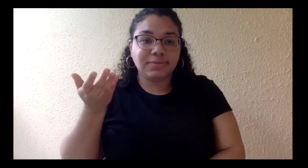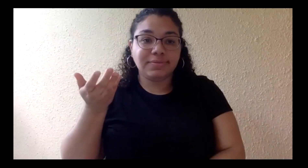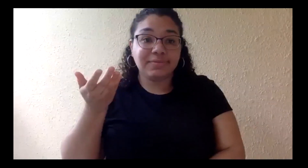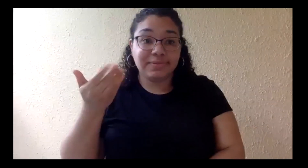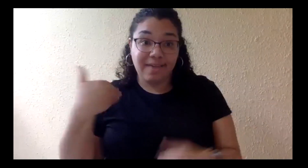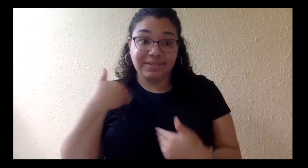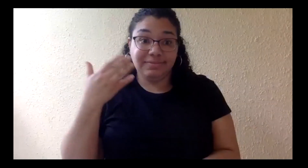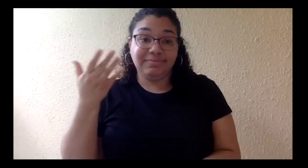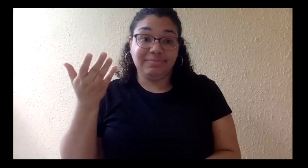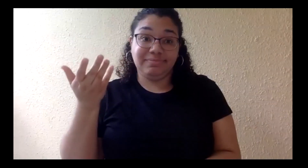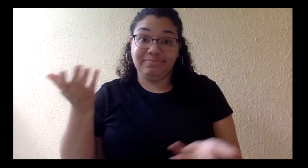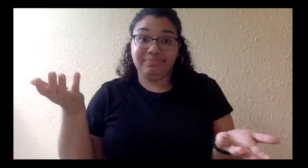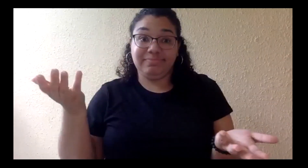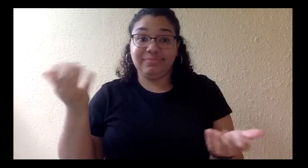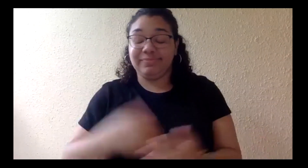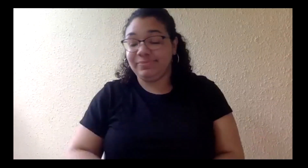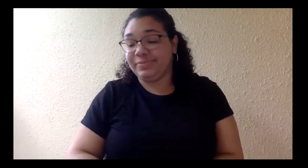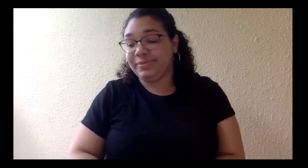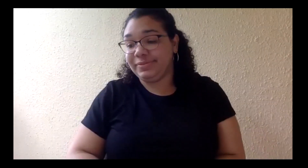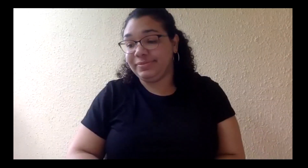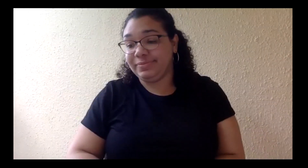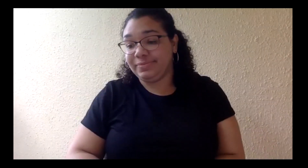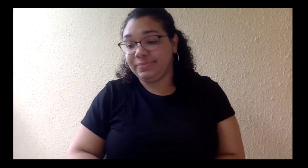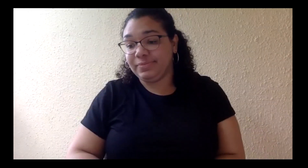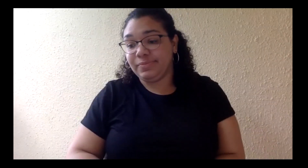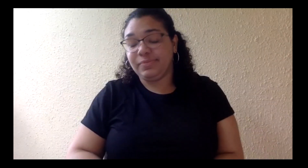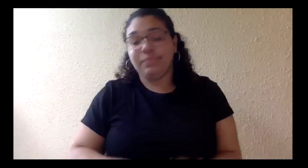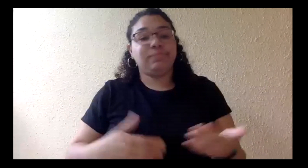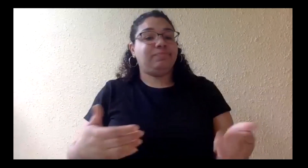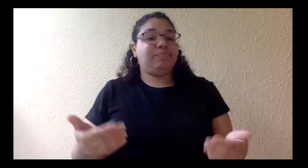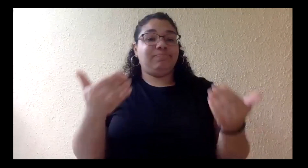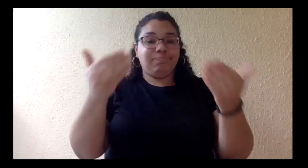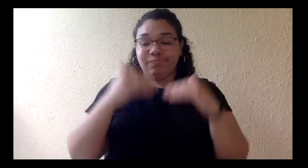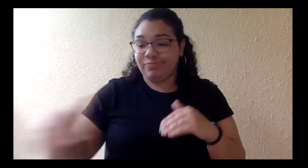So having a disability is part of the human experience.